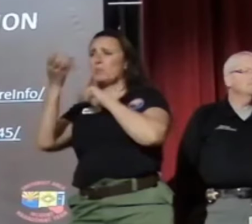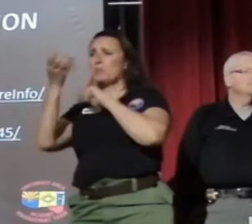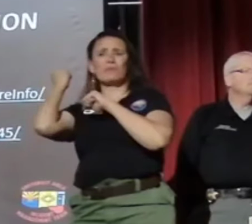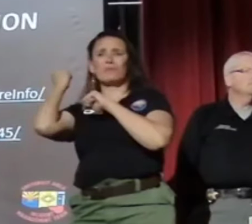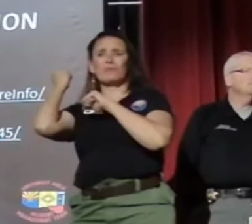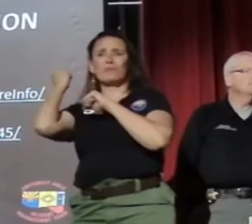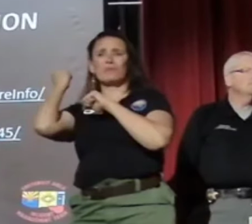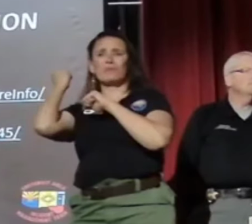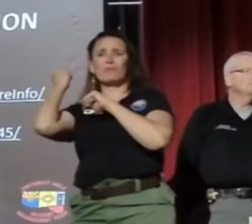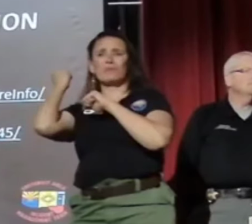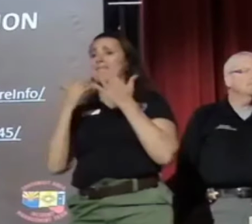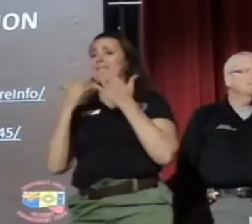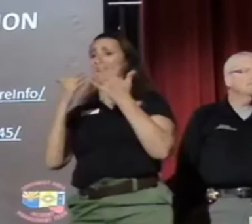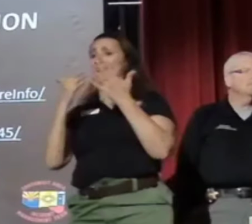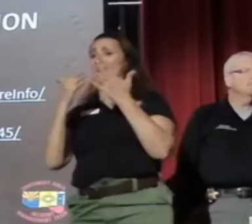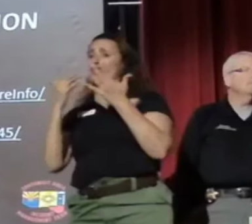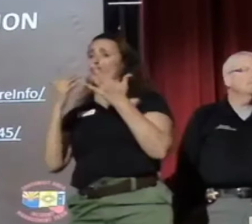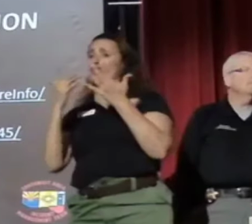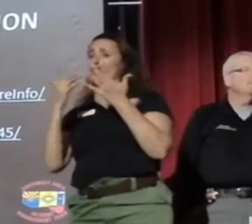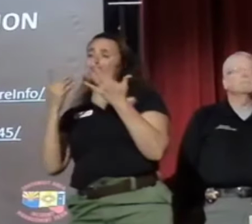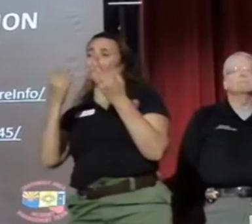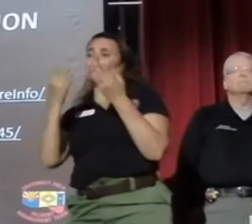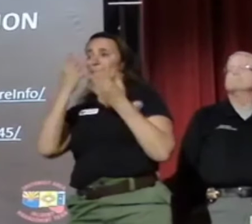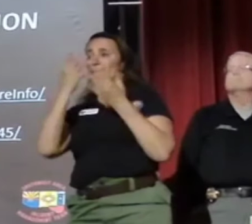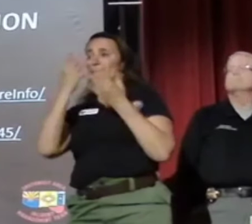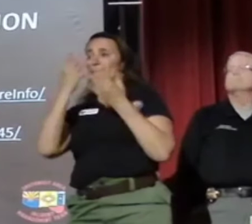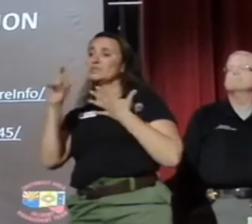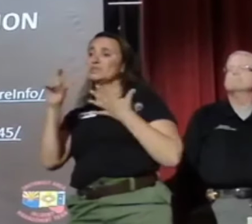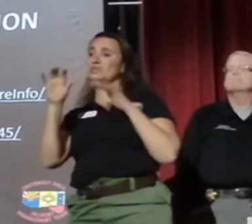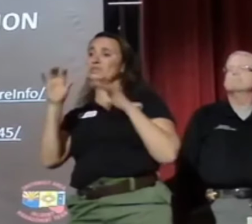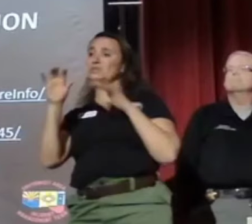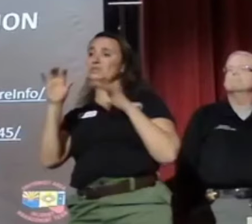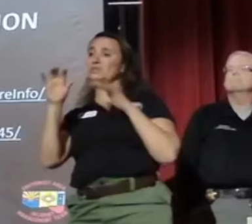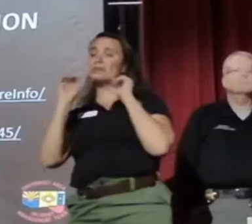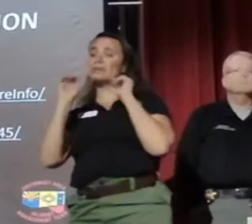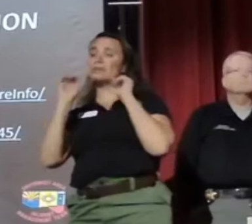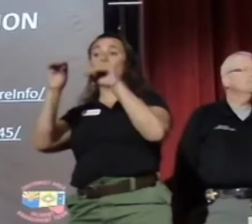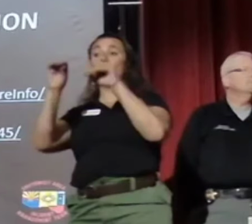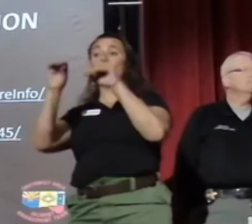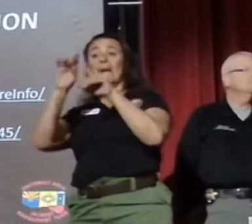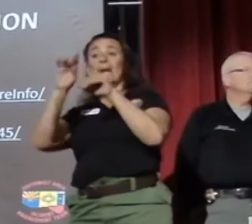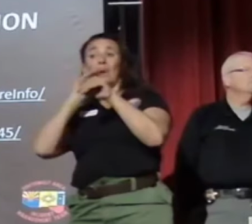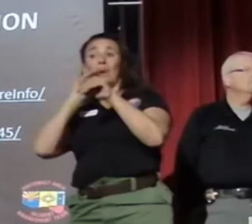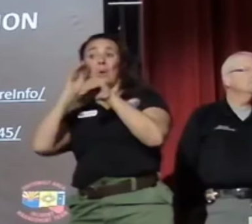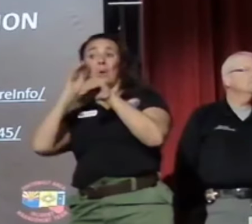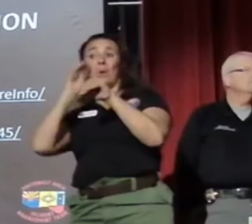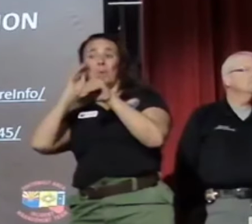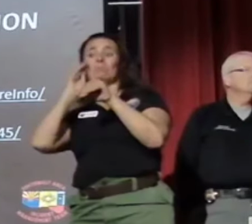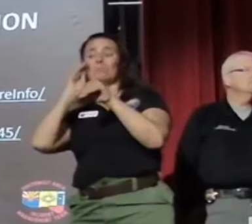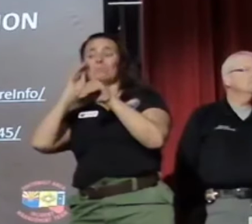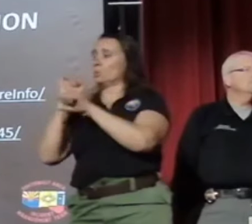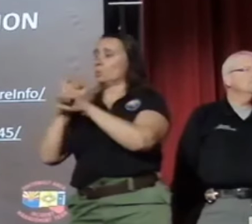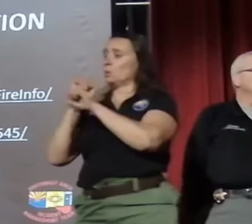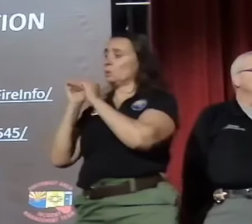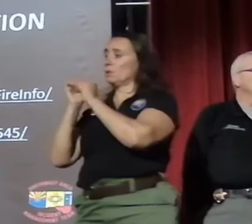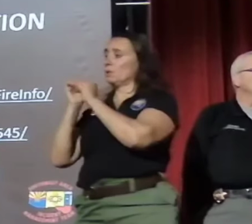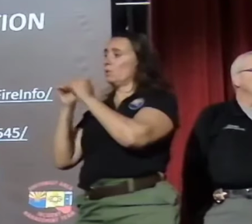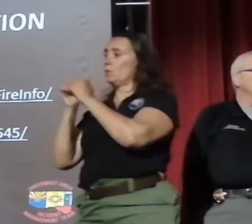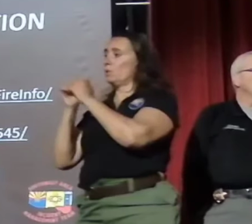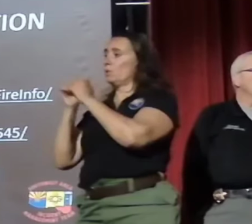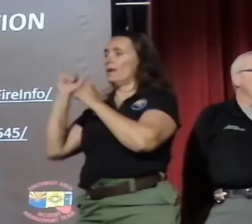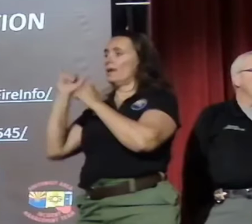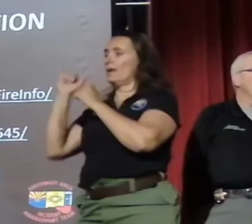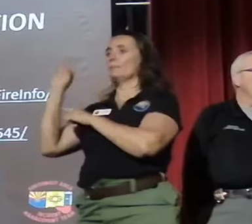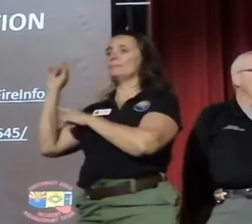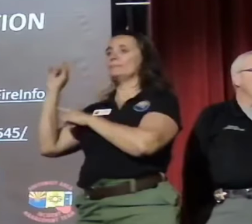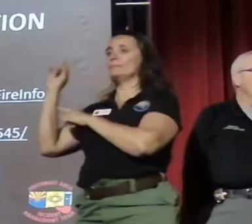going to happen. Before we move anybody back, we're going to be working with the incident management team. When they